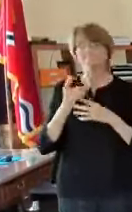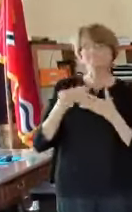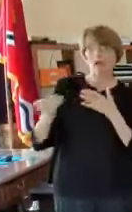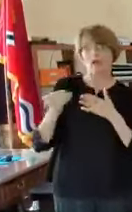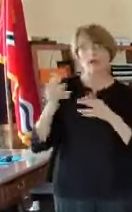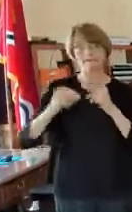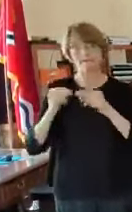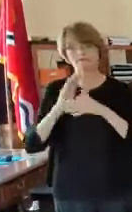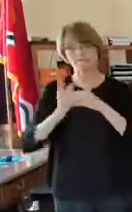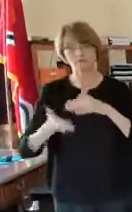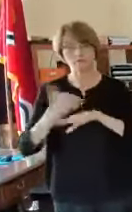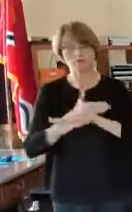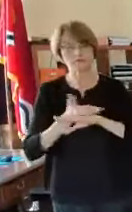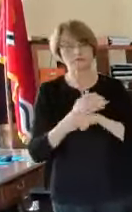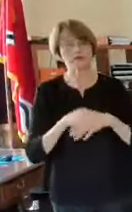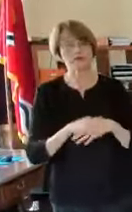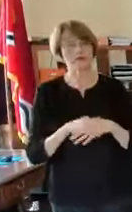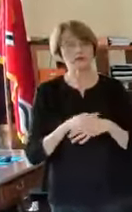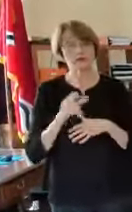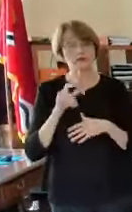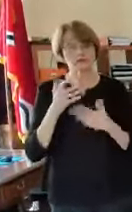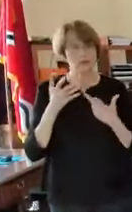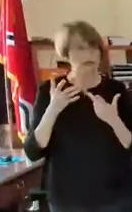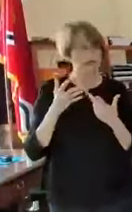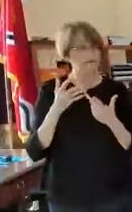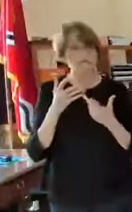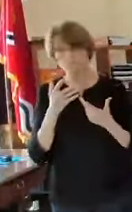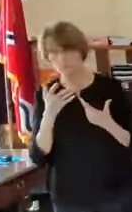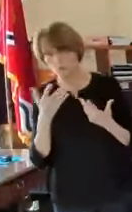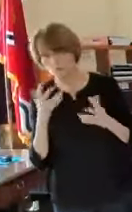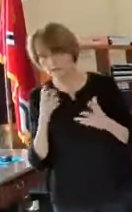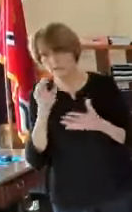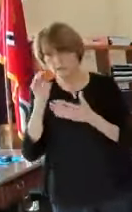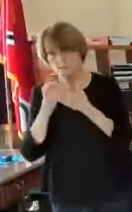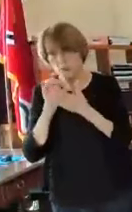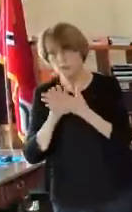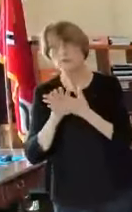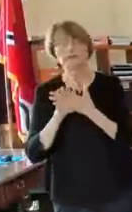our website. Have we already, if we haven't already posted it, we're going to post it shortly.